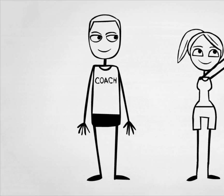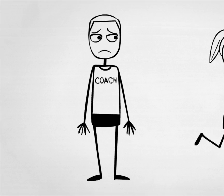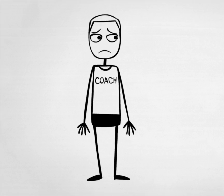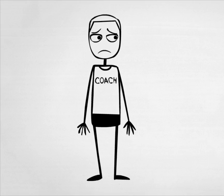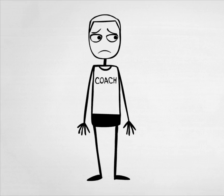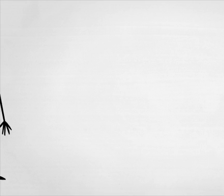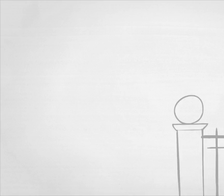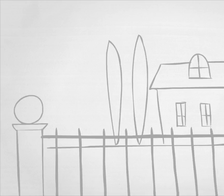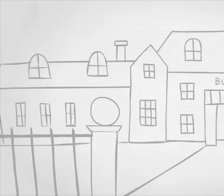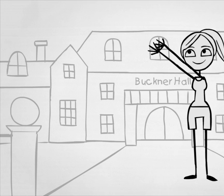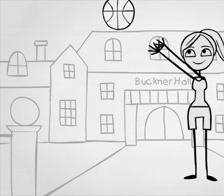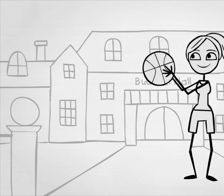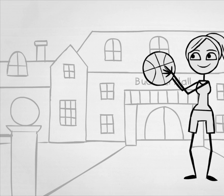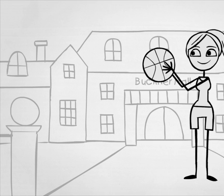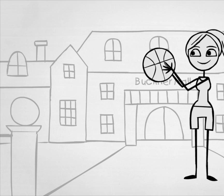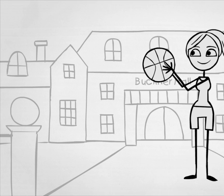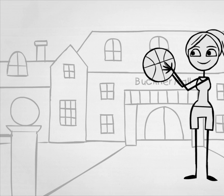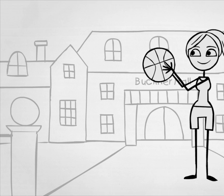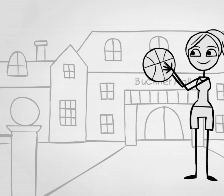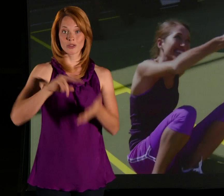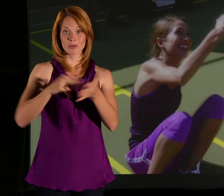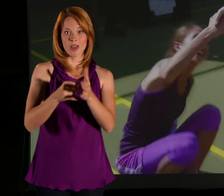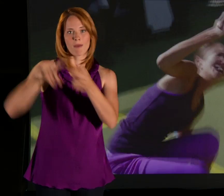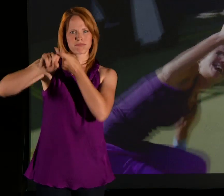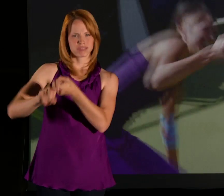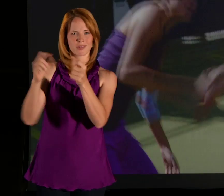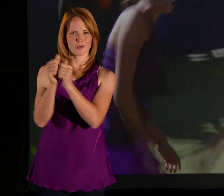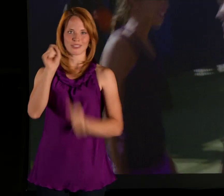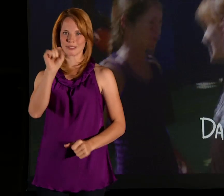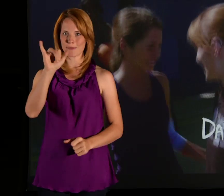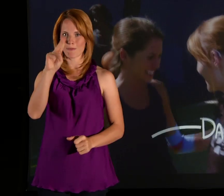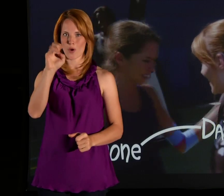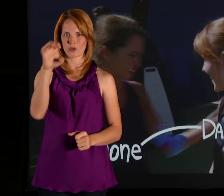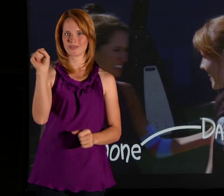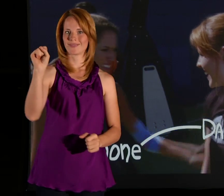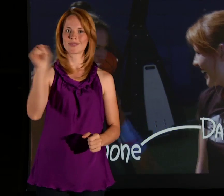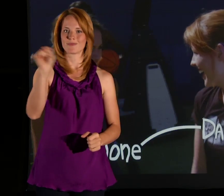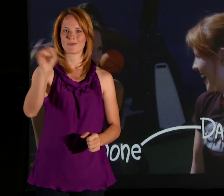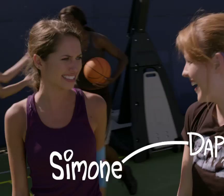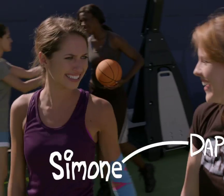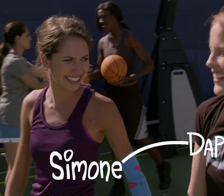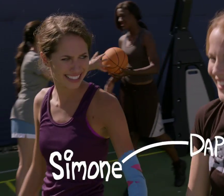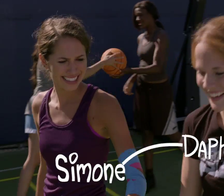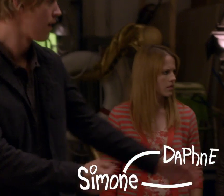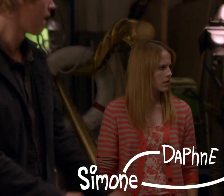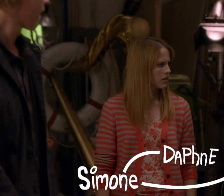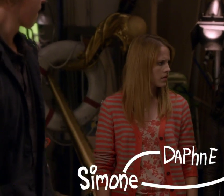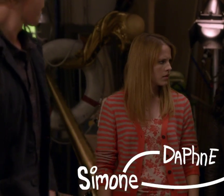is, until she got an offer to play for the fancy private school, Buckner Hall. That also meant becoming besties with her new teammate, Simone, who used to be Bay's BFF until they had a